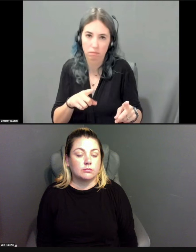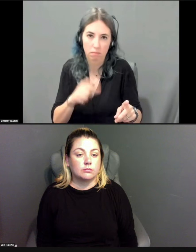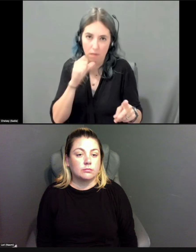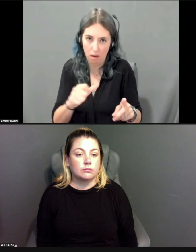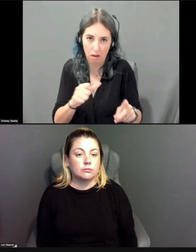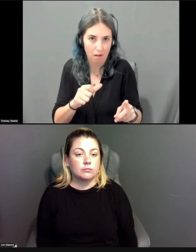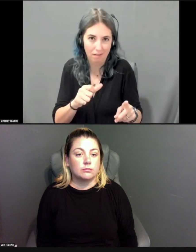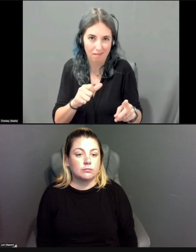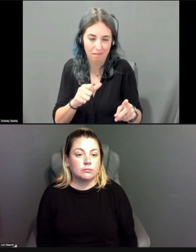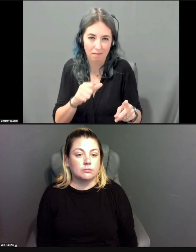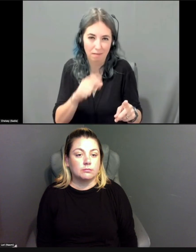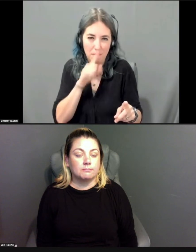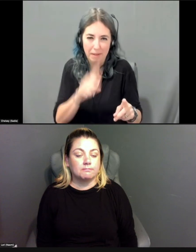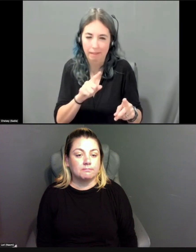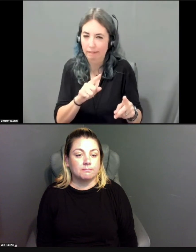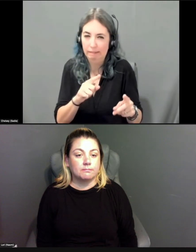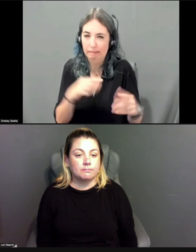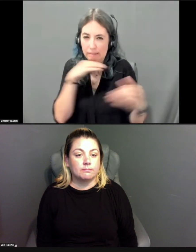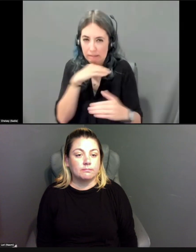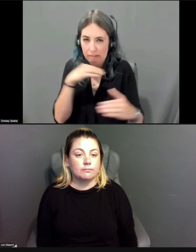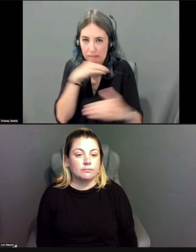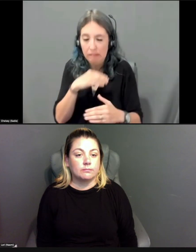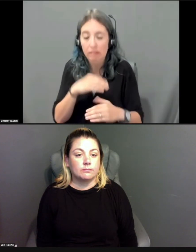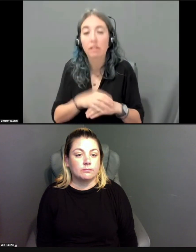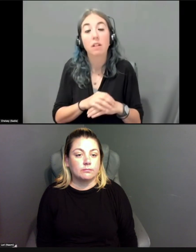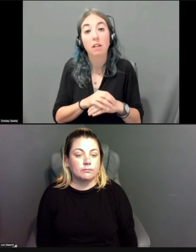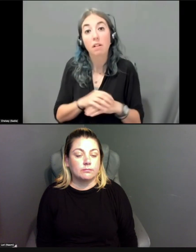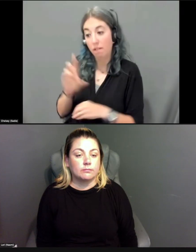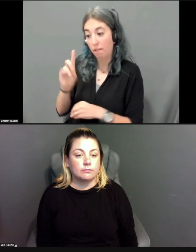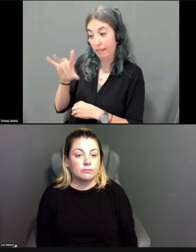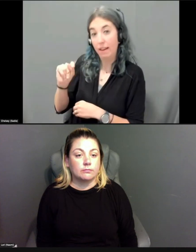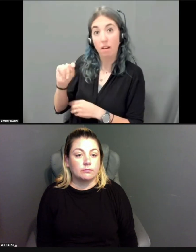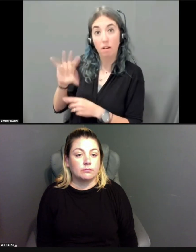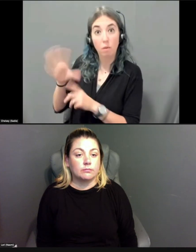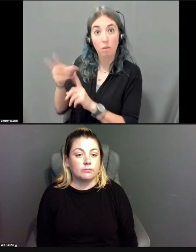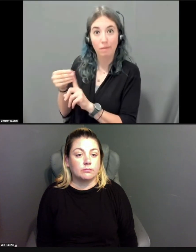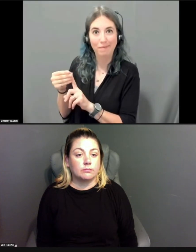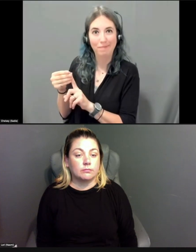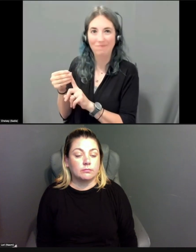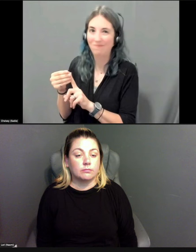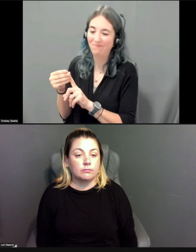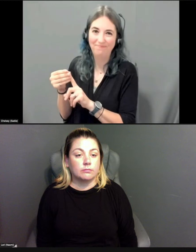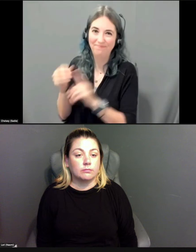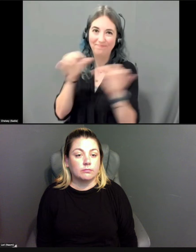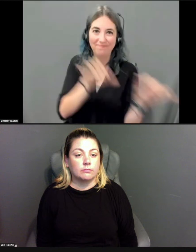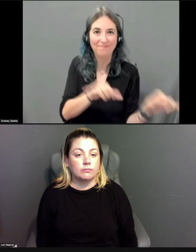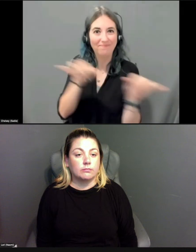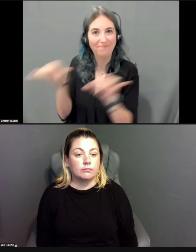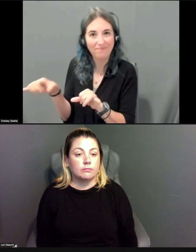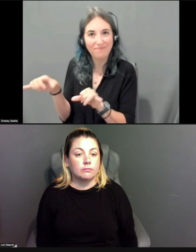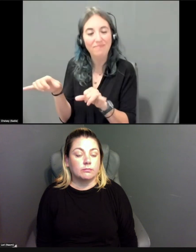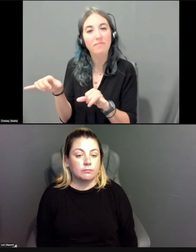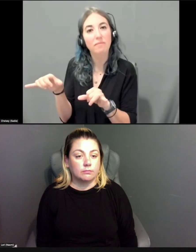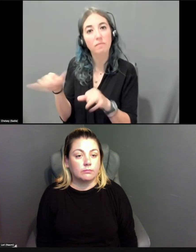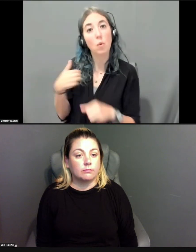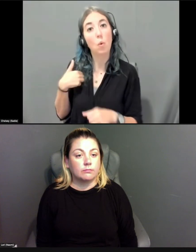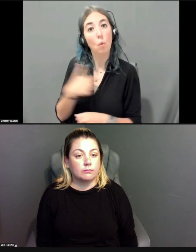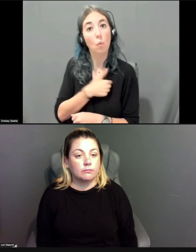because it kind of sets us up in this situation to where we try to meet these standards